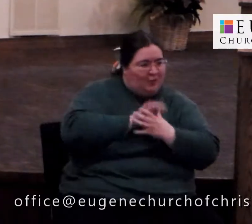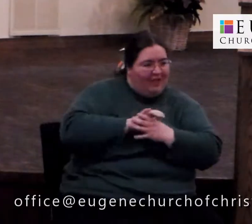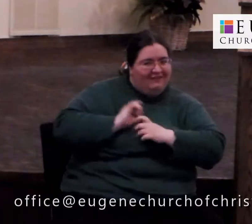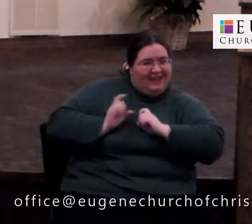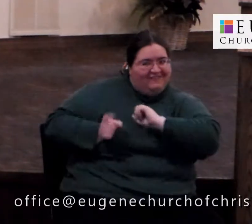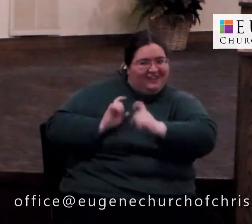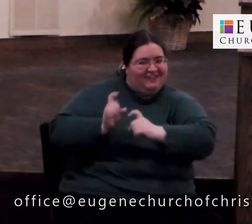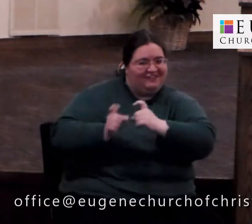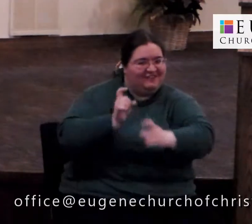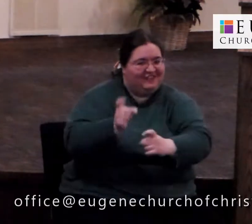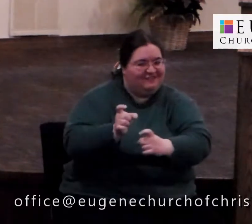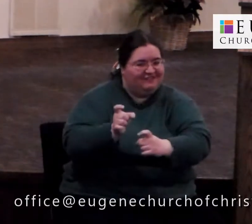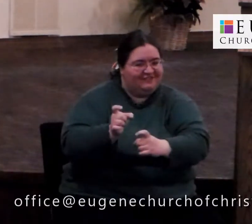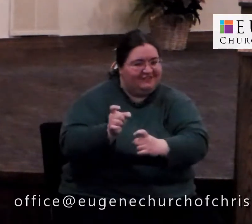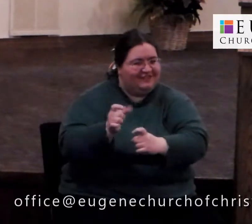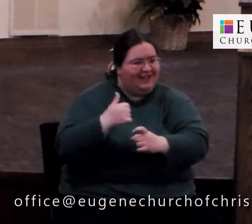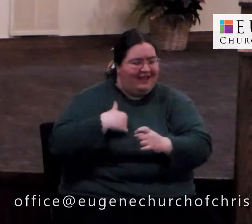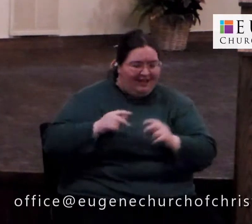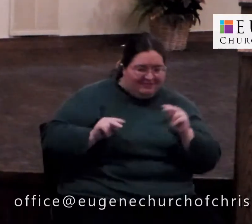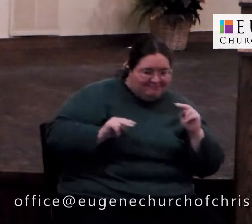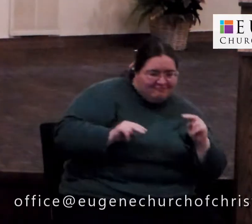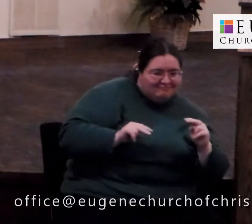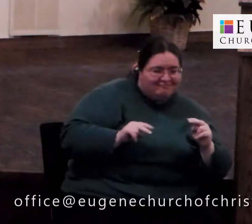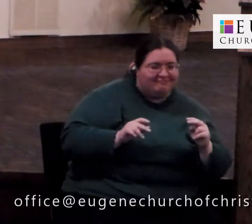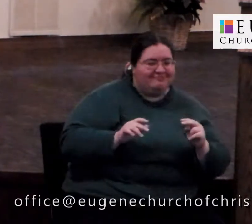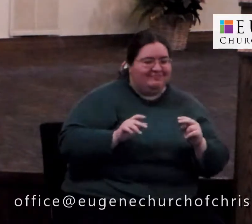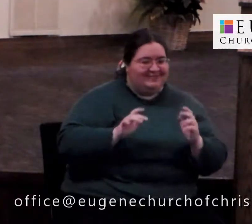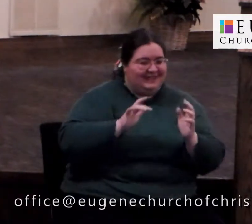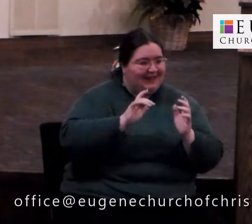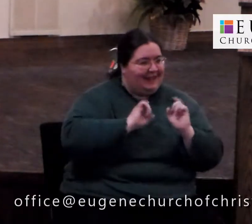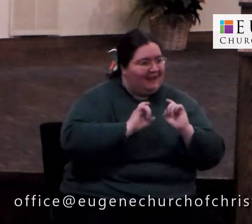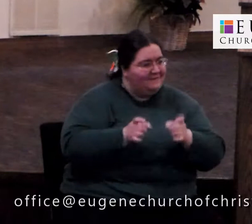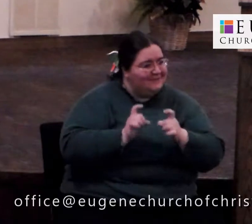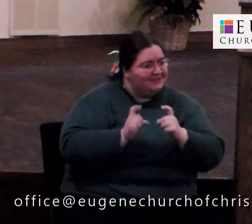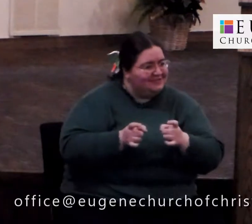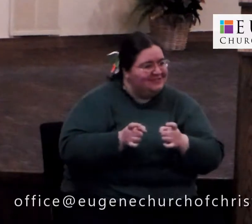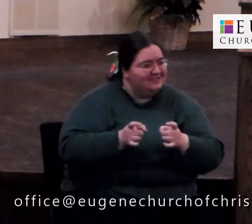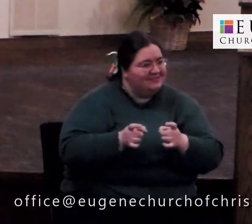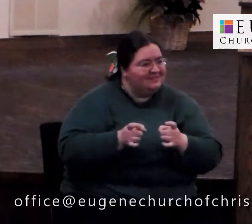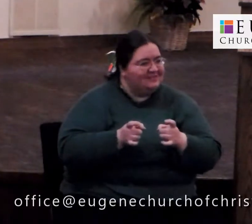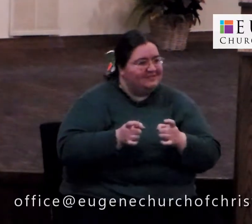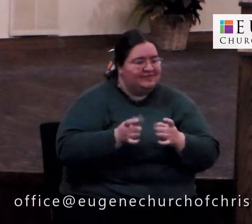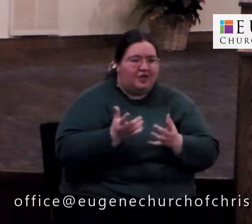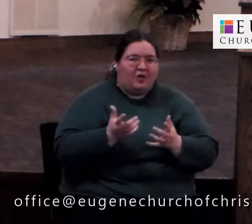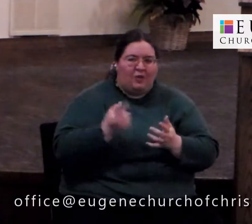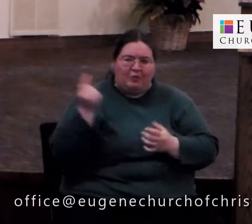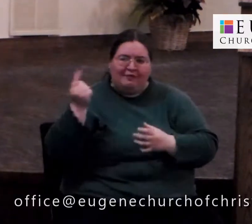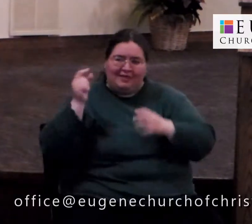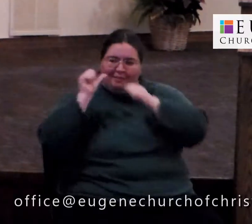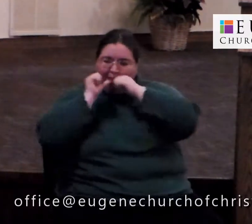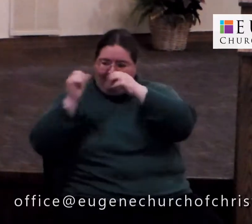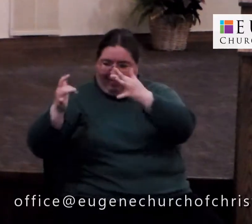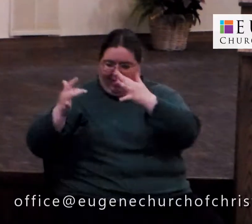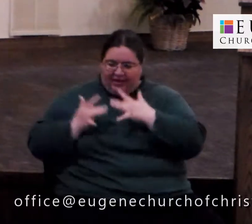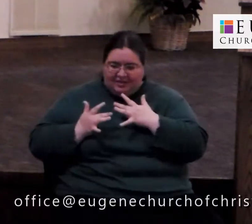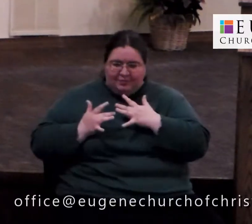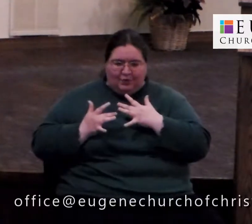had. And I look at what has happened here during that year as she's giving the gifts, and I think of the gifts brought here, that we have